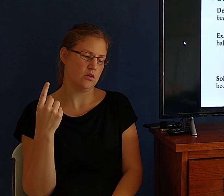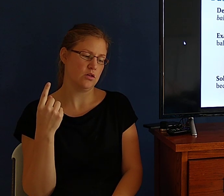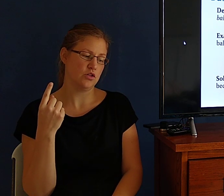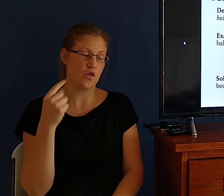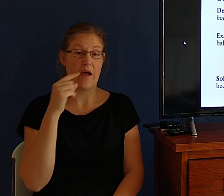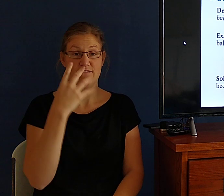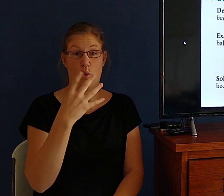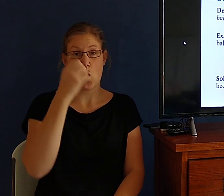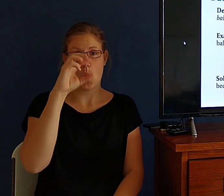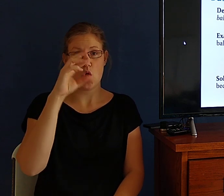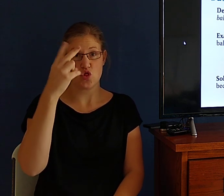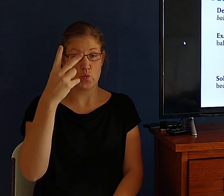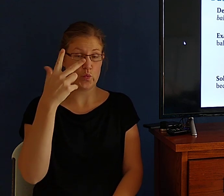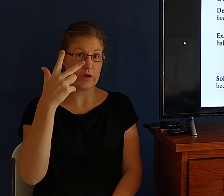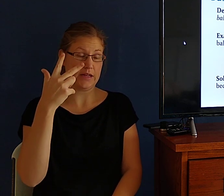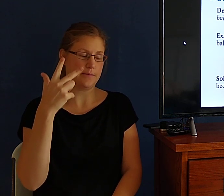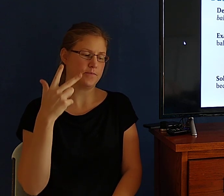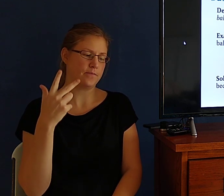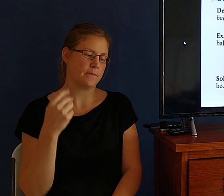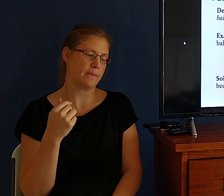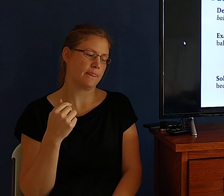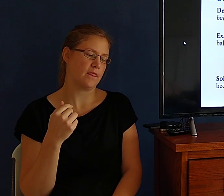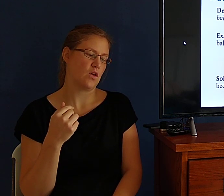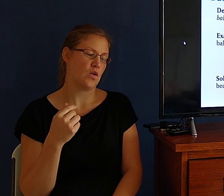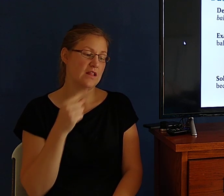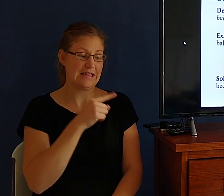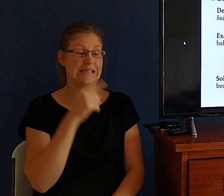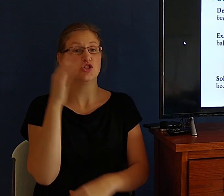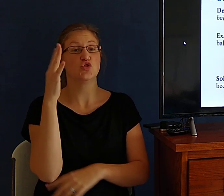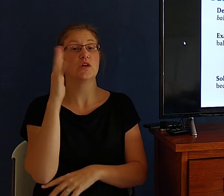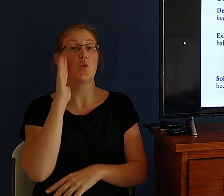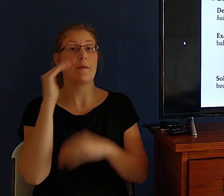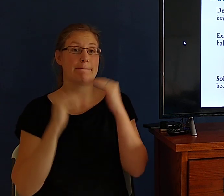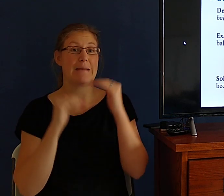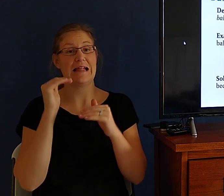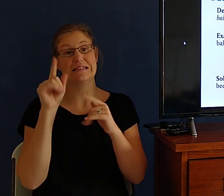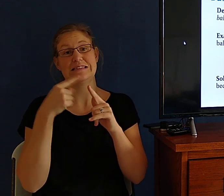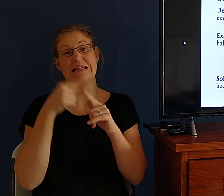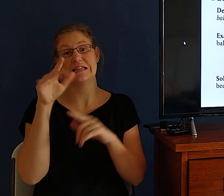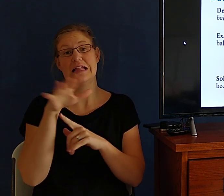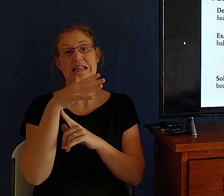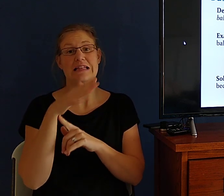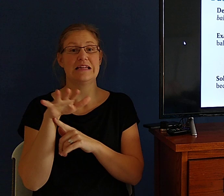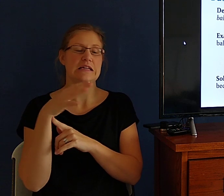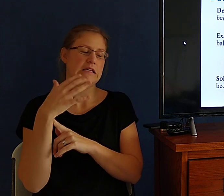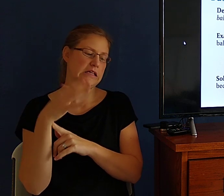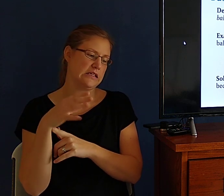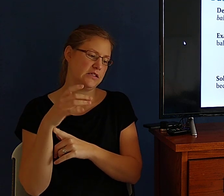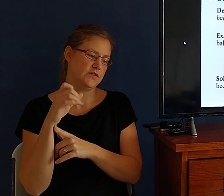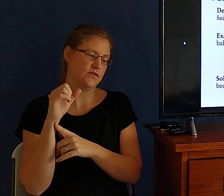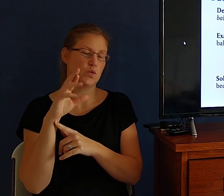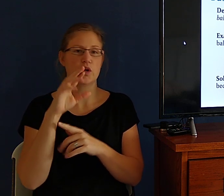need to find, or if this tree is balanced, then the leaves, all the terminal